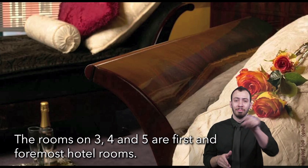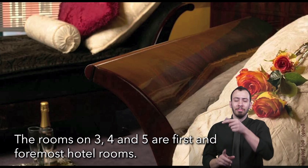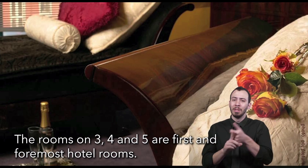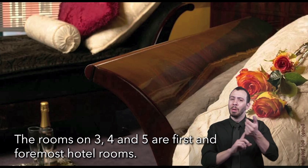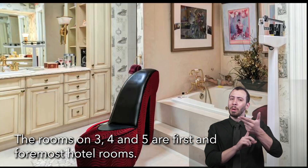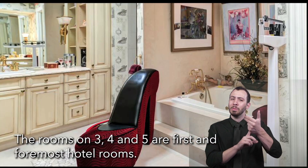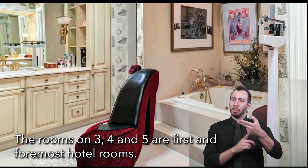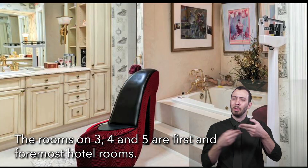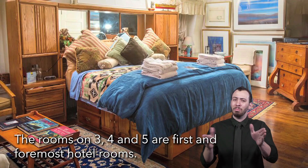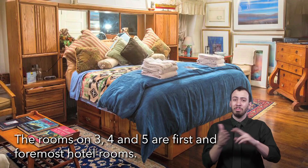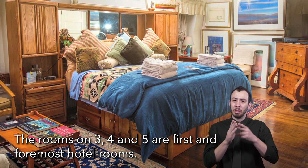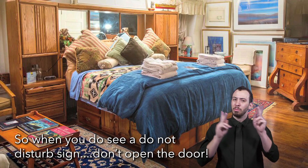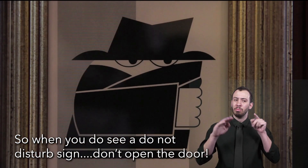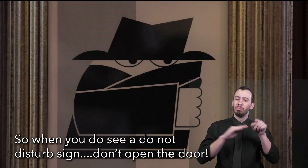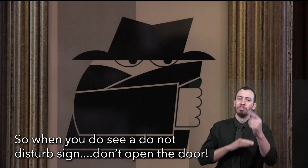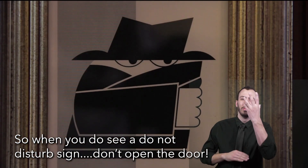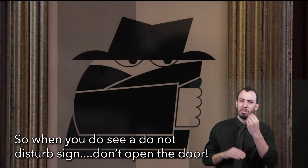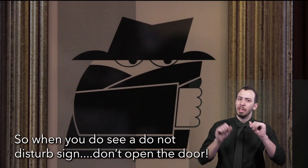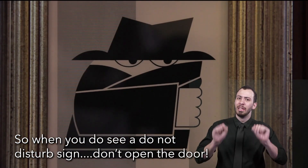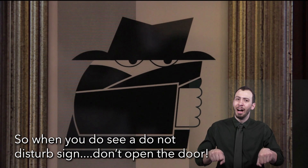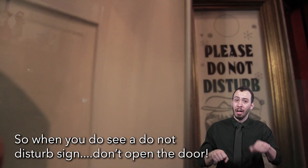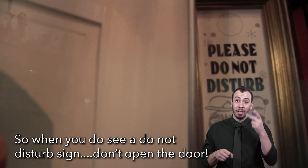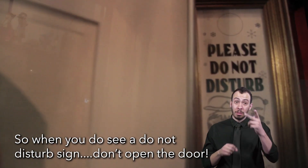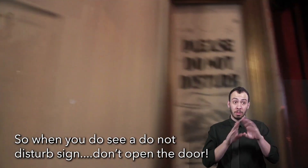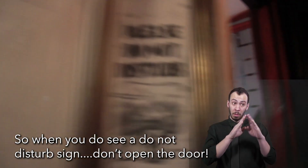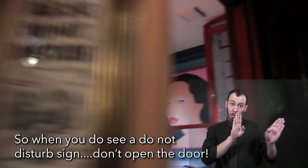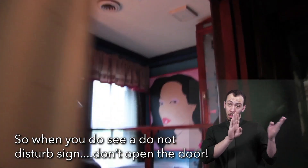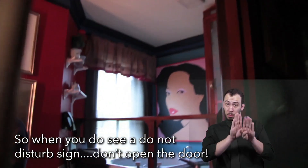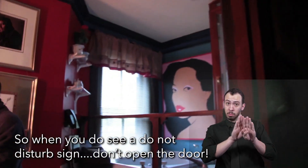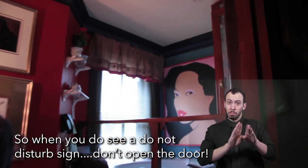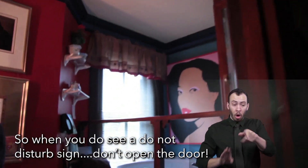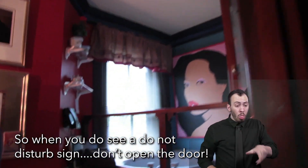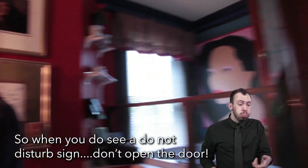and foremost hotel rooms. So when you do see a Do Not Disturb sign, don't open the door.